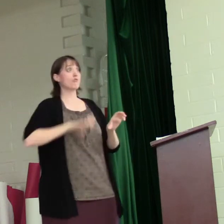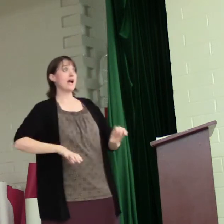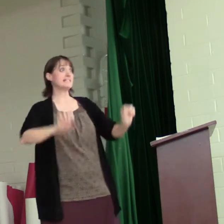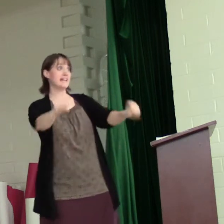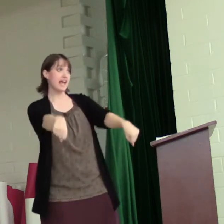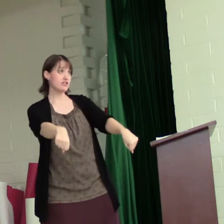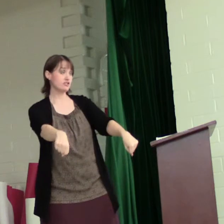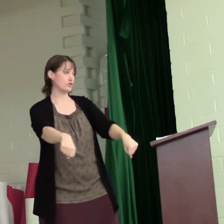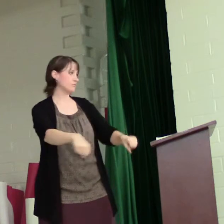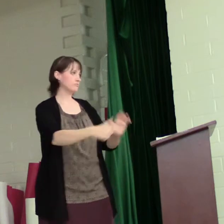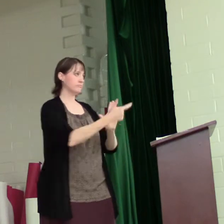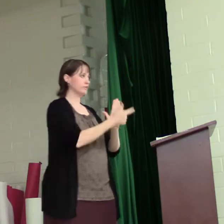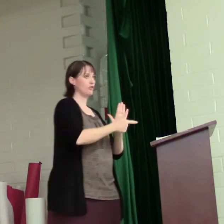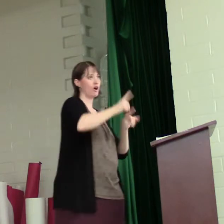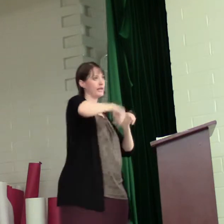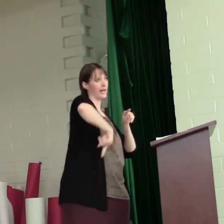Christ can do the law can't.